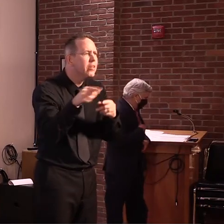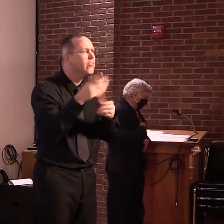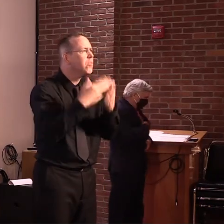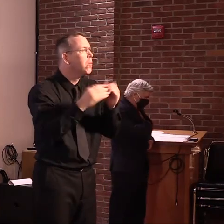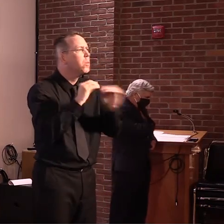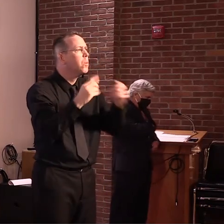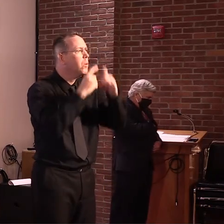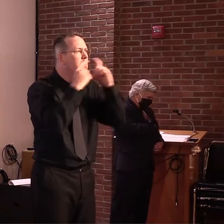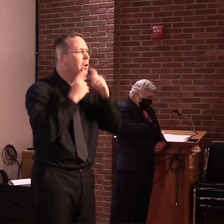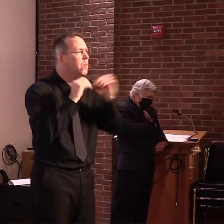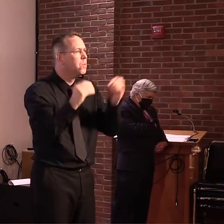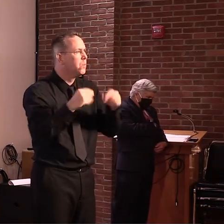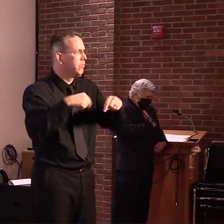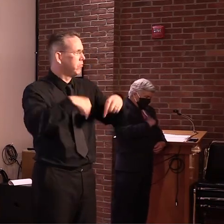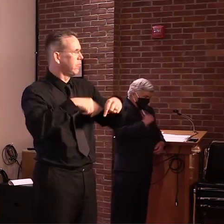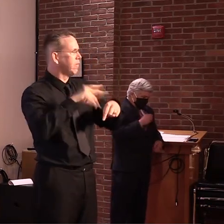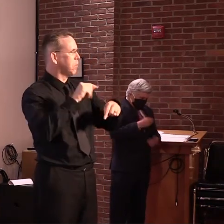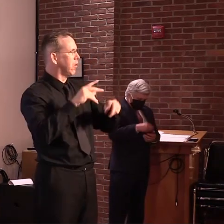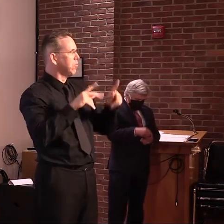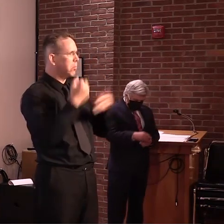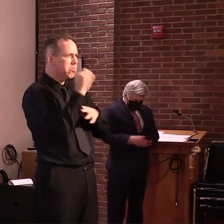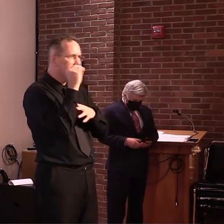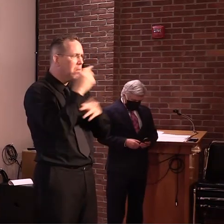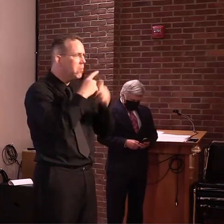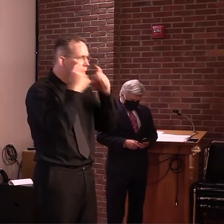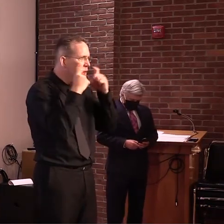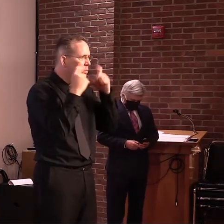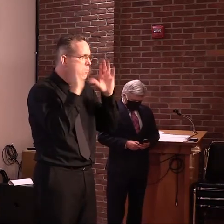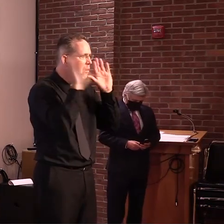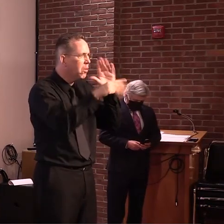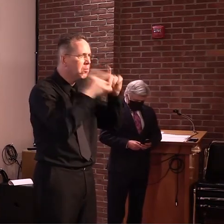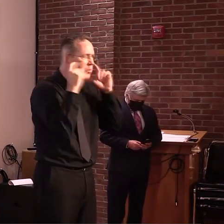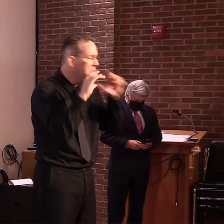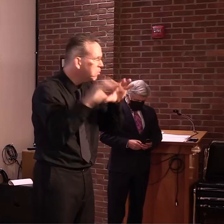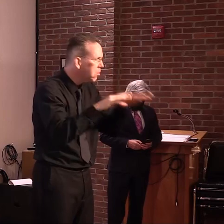And I know that we've been actually helping with that for people who don't have them.